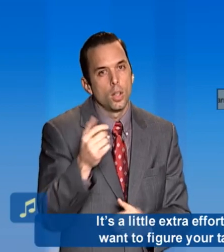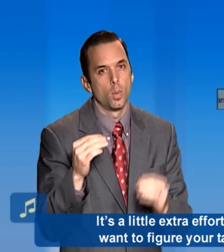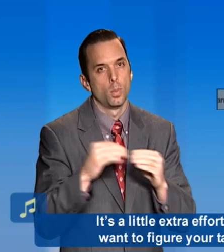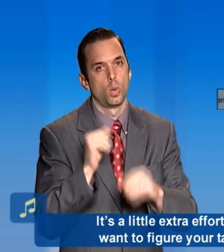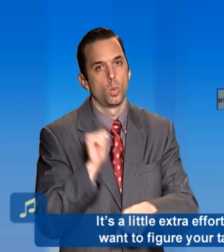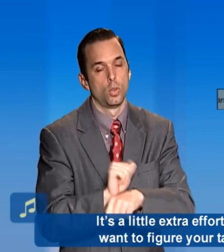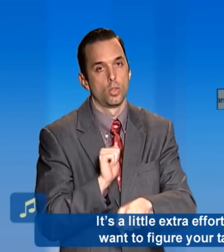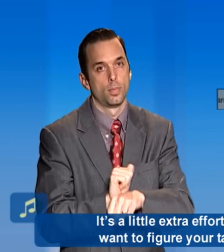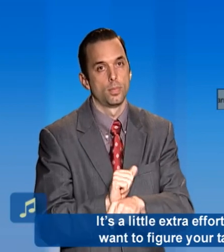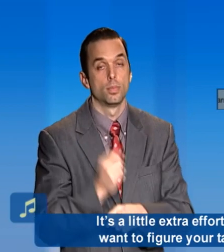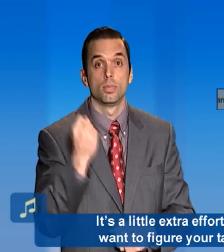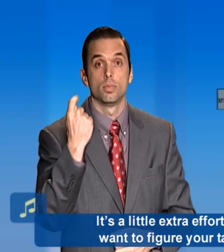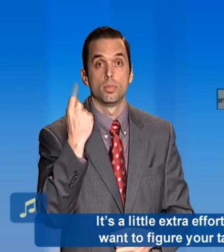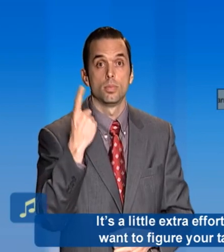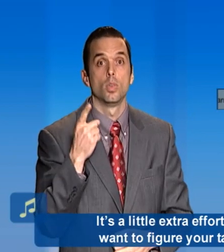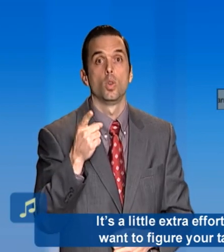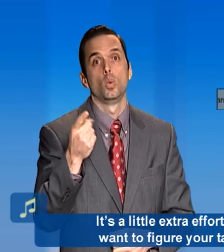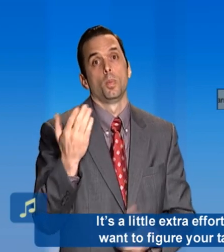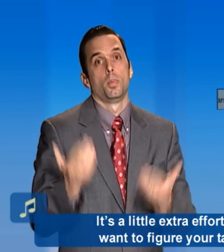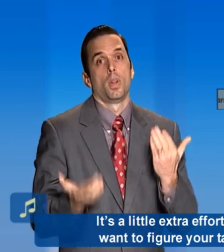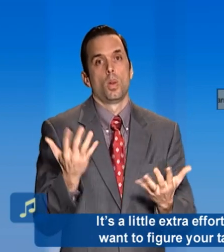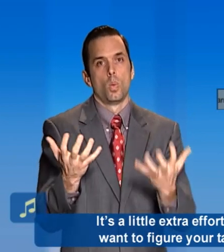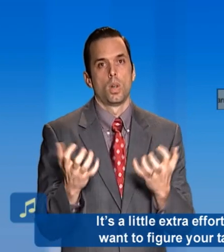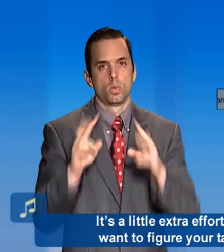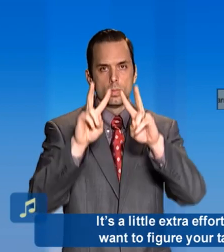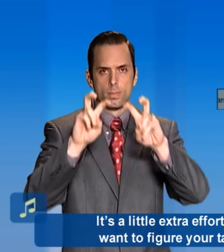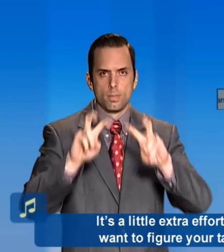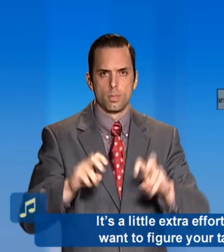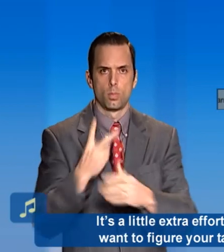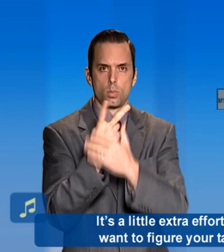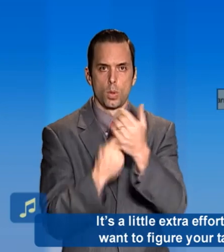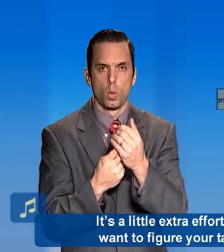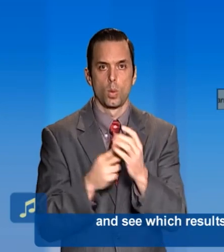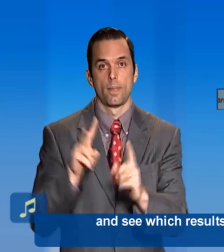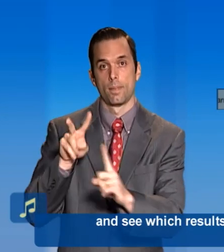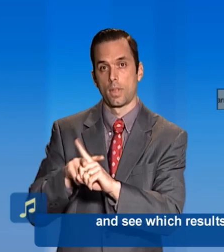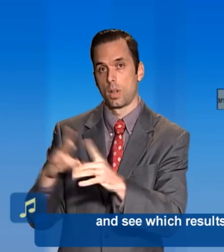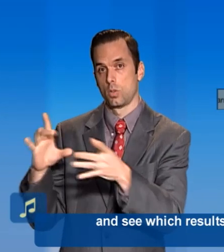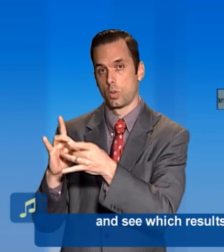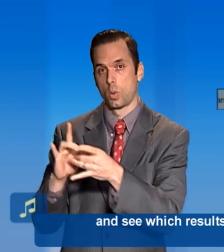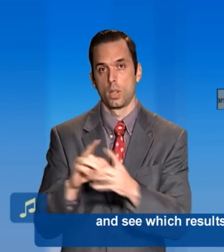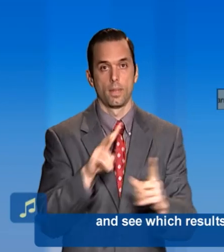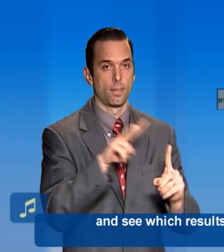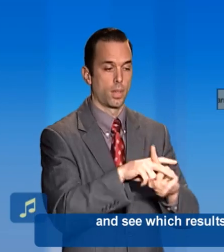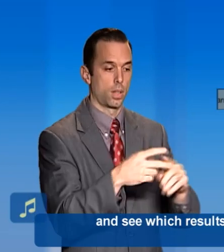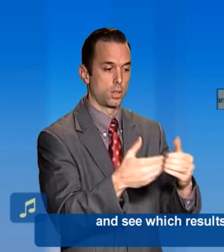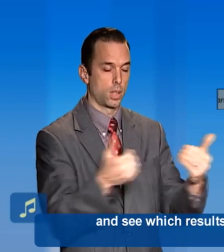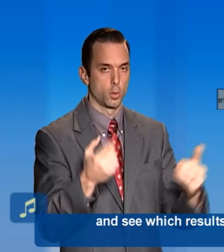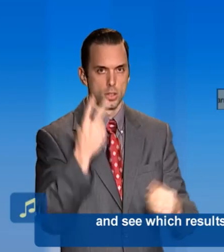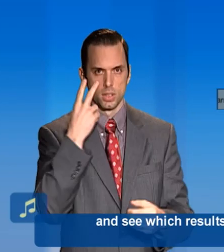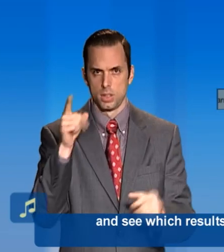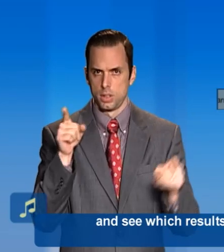It's a little extra effort, but you might want to figure your taxes both ways and see which results in least tax.